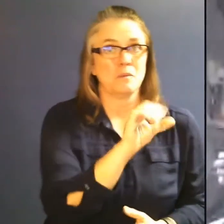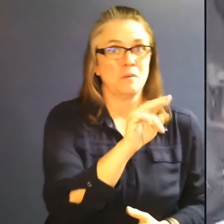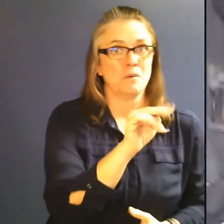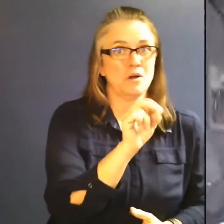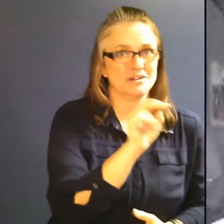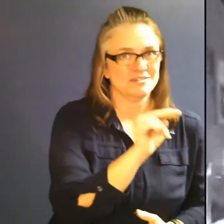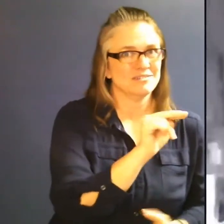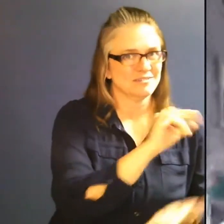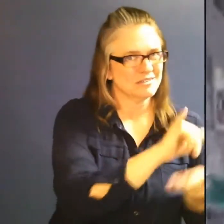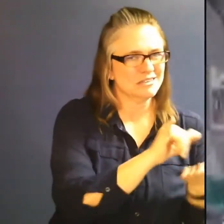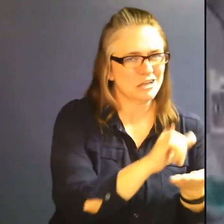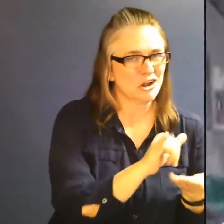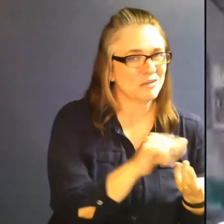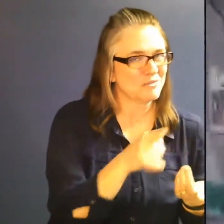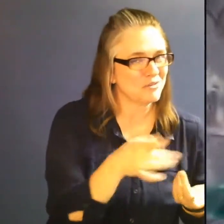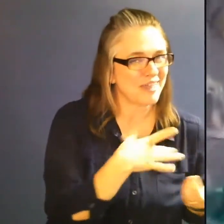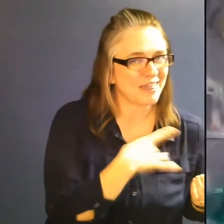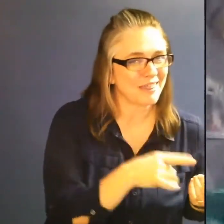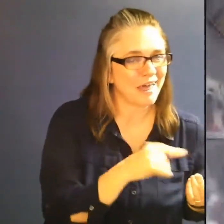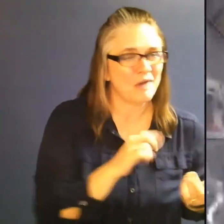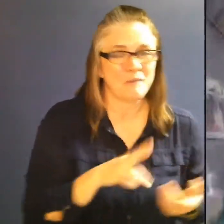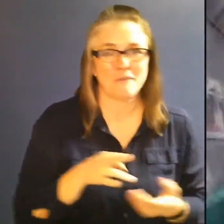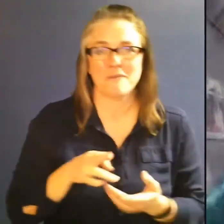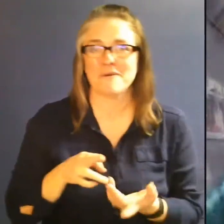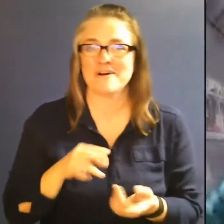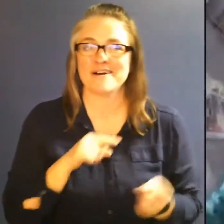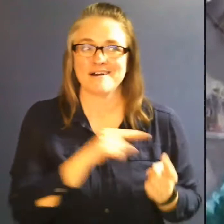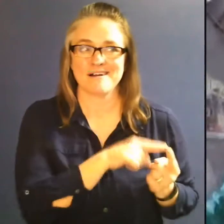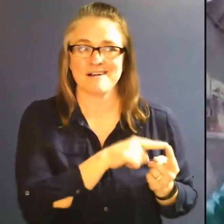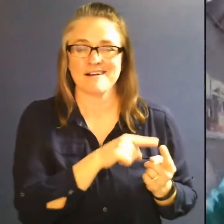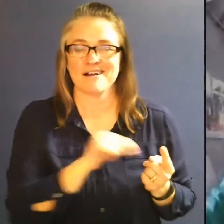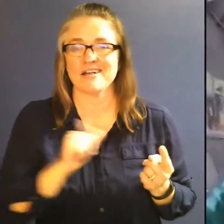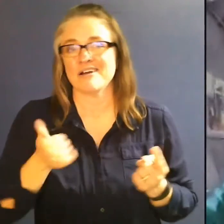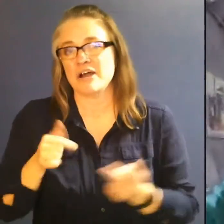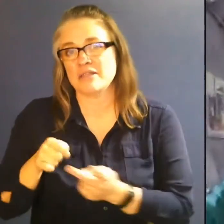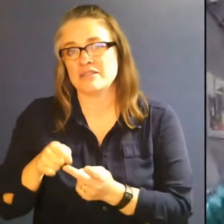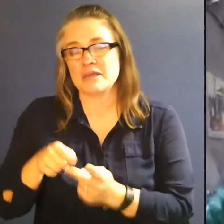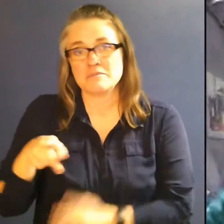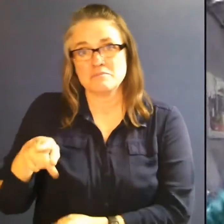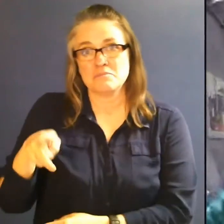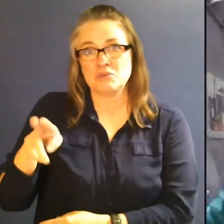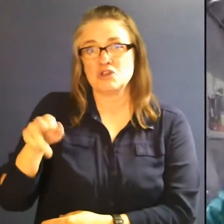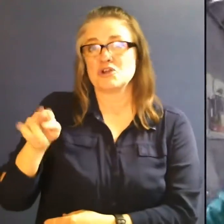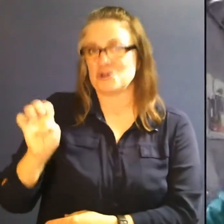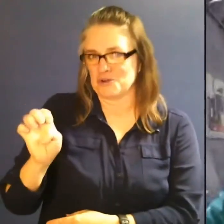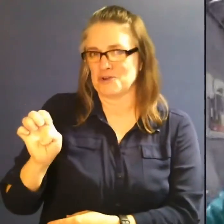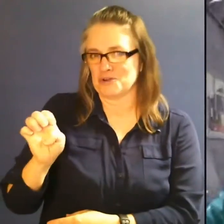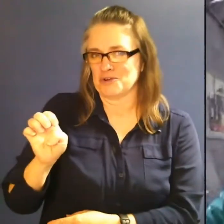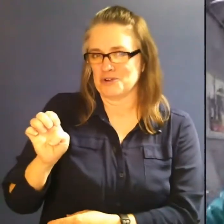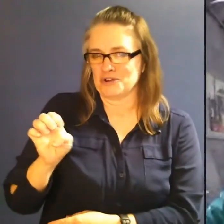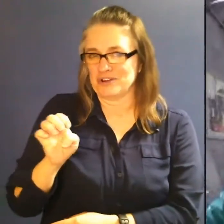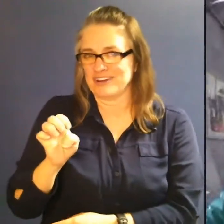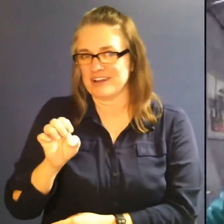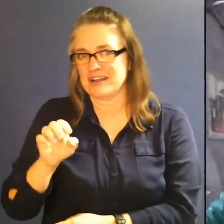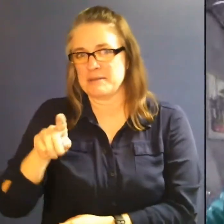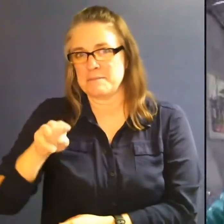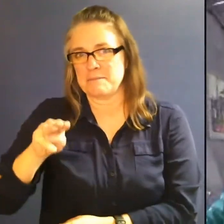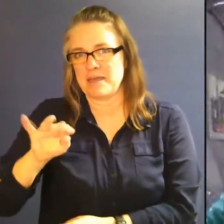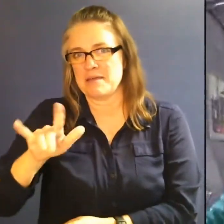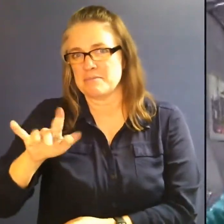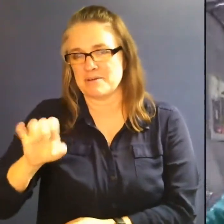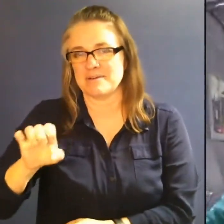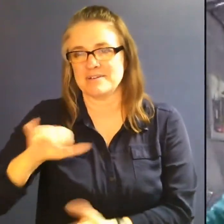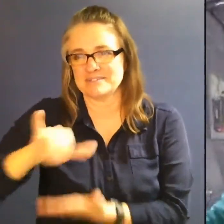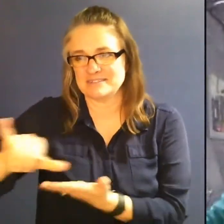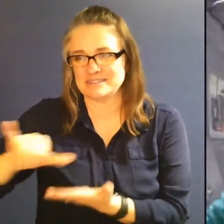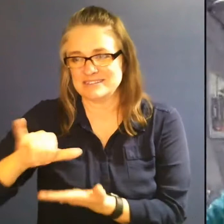and like that pancake syrup, or do you like pure maple syrup? Probably better off if you don't like the pure, because you're going to save